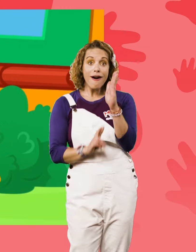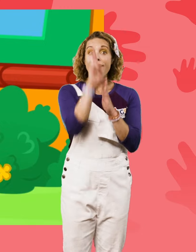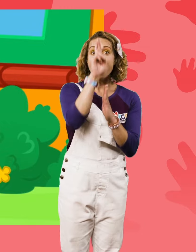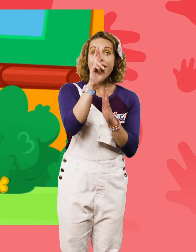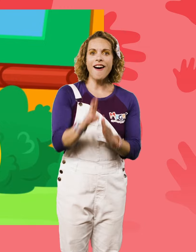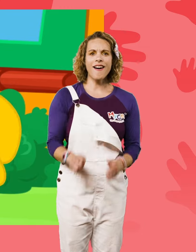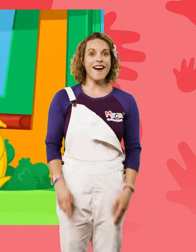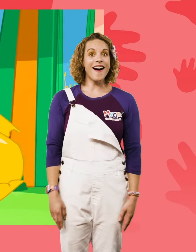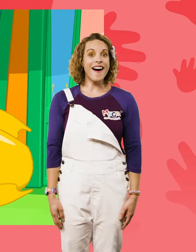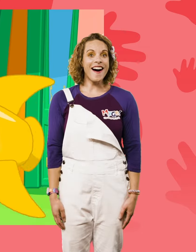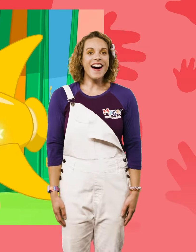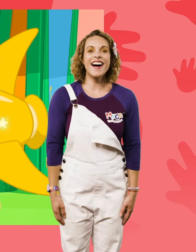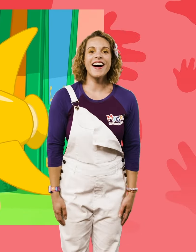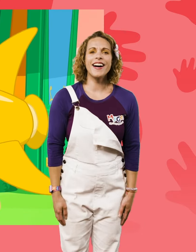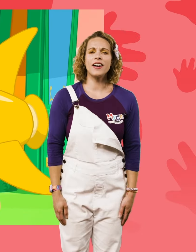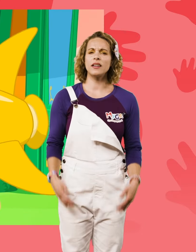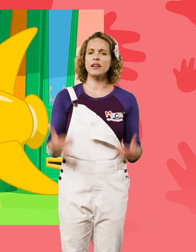into a rocket.